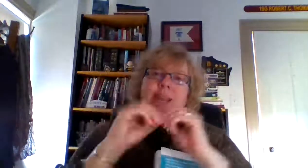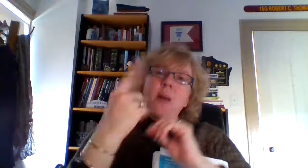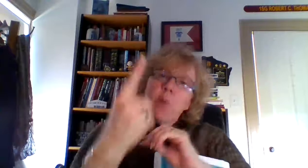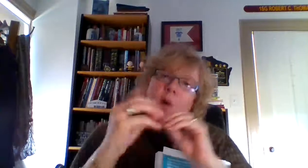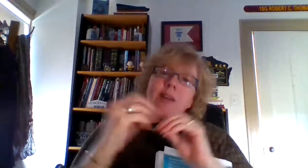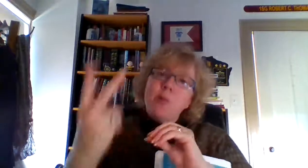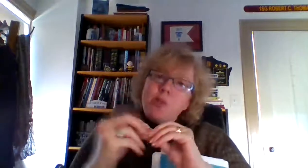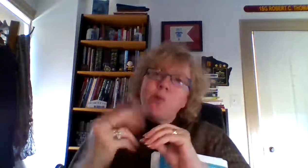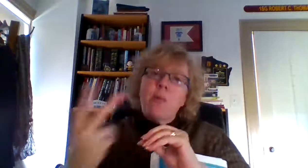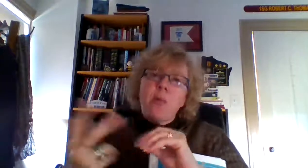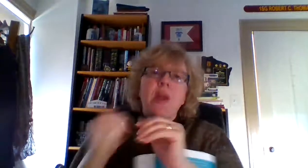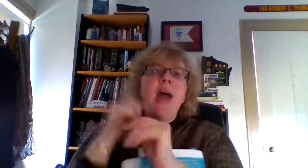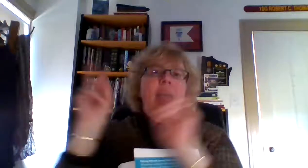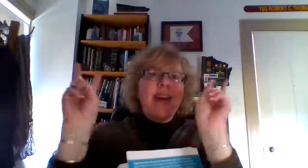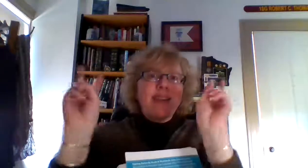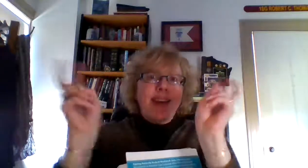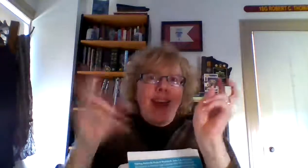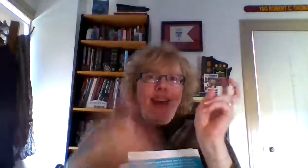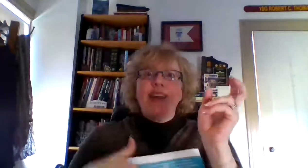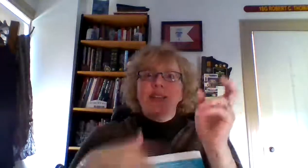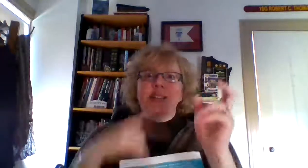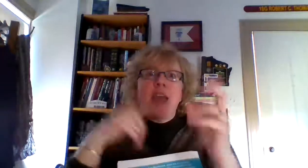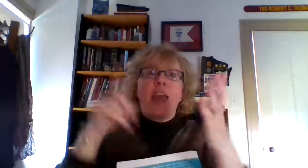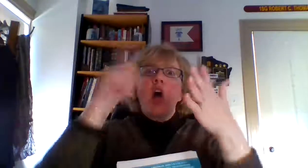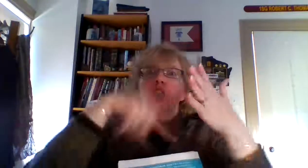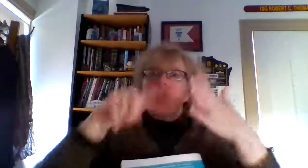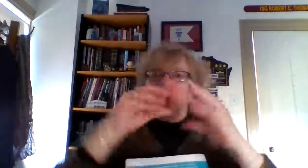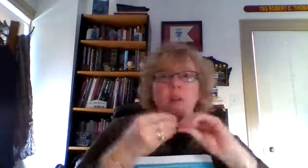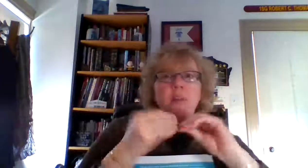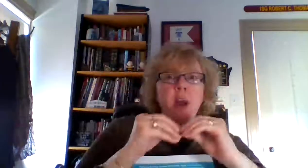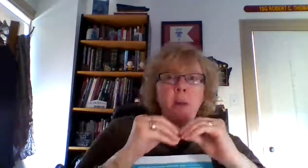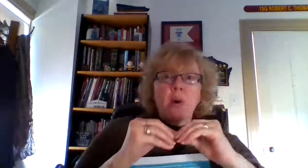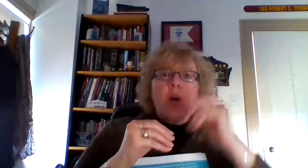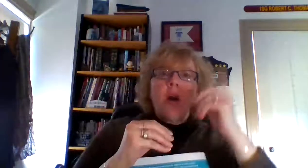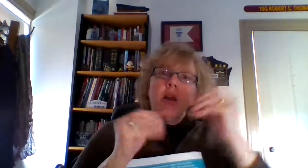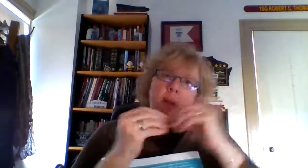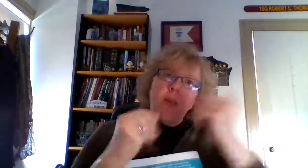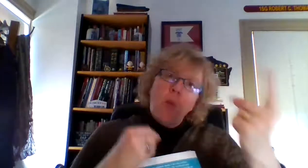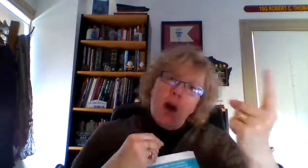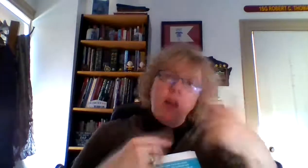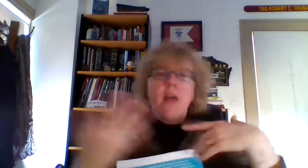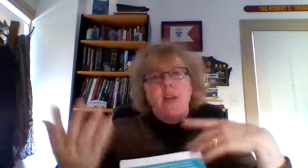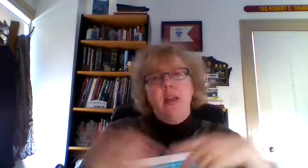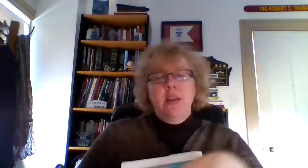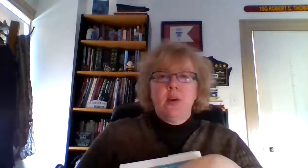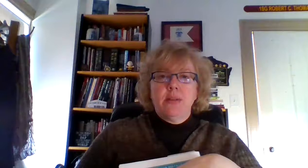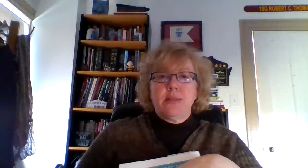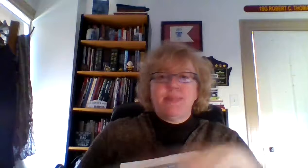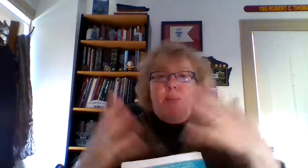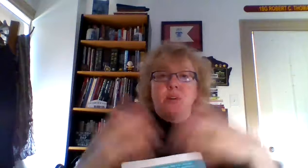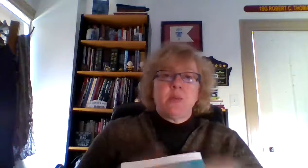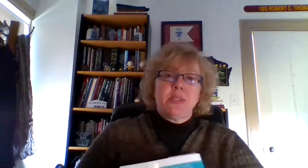number 1, number 2, number 3, and it has like a heading. It'll say circle the number 1, and then the person will